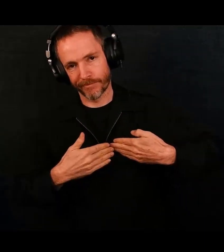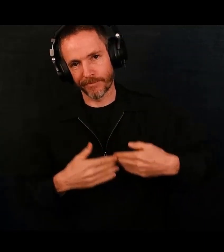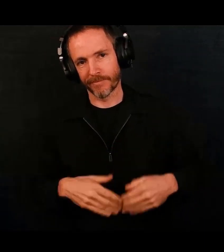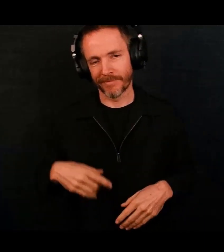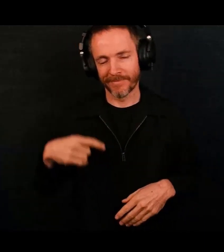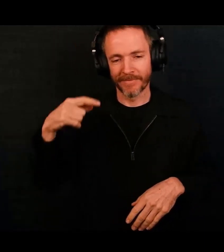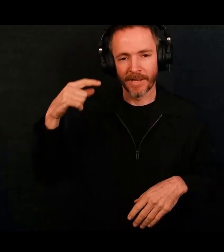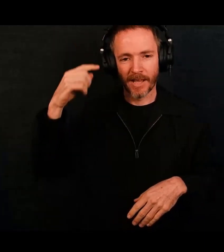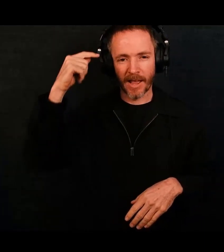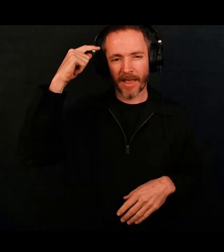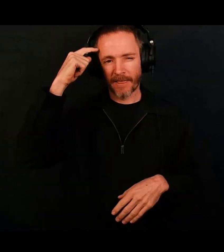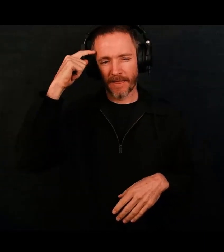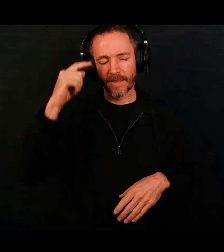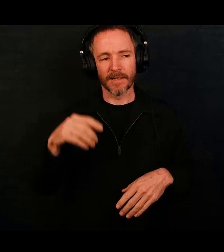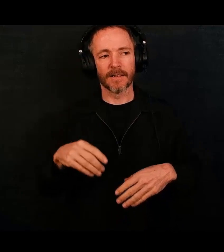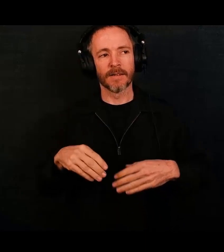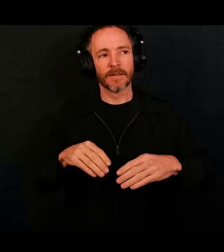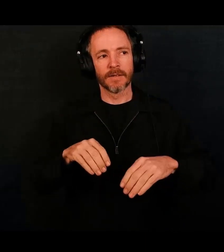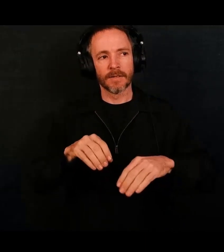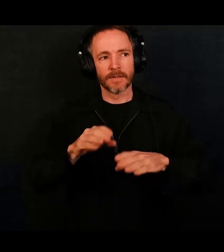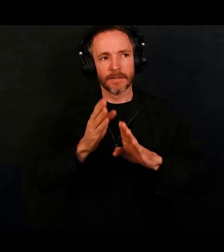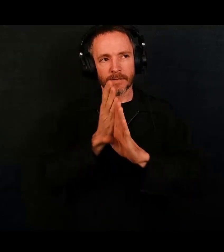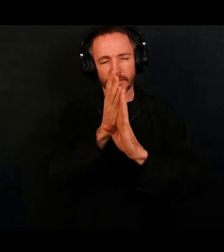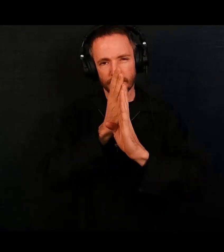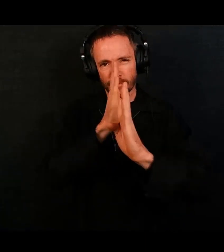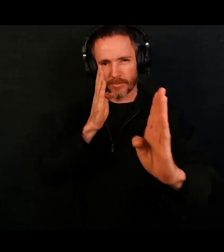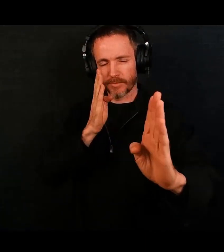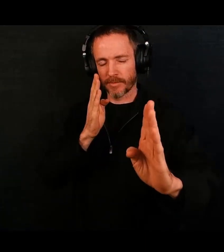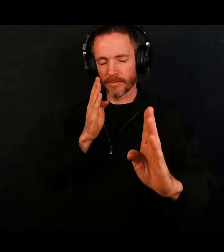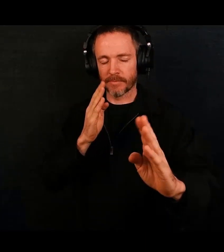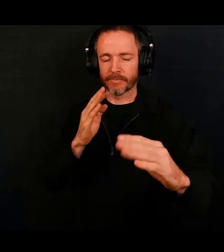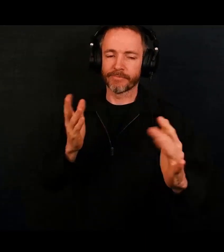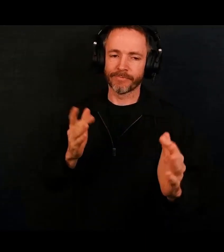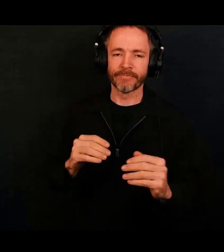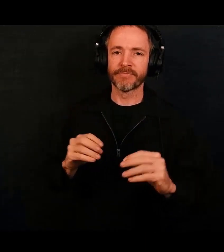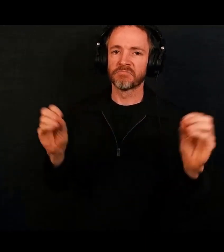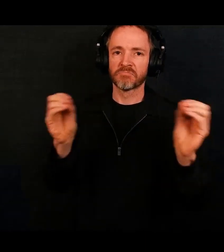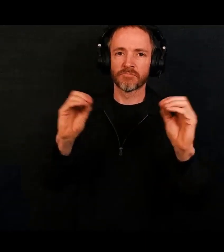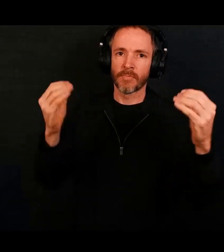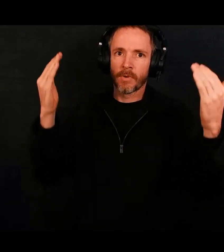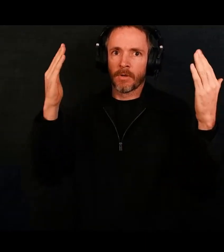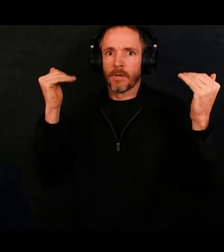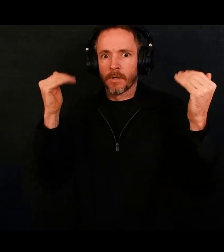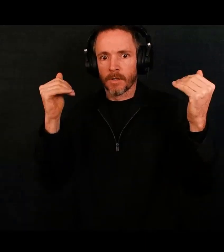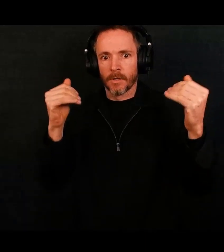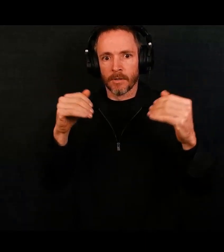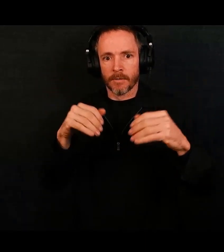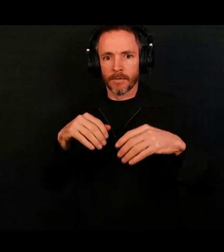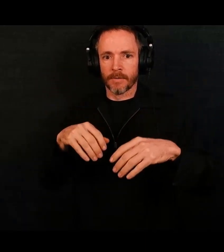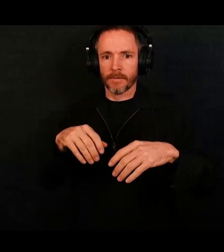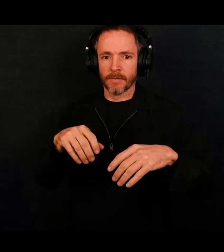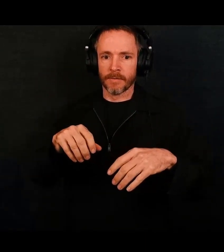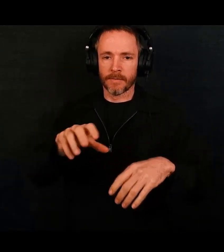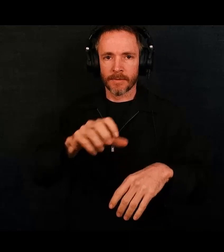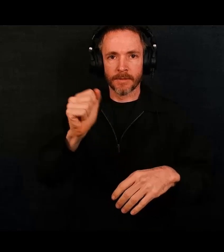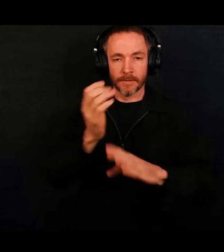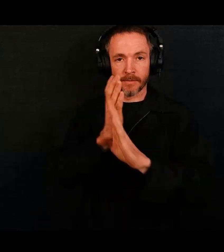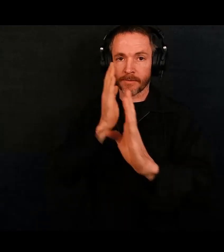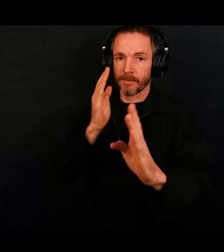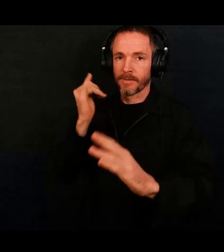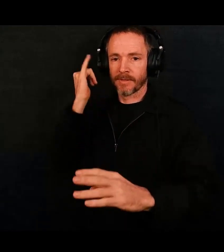help. There's no hope of getting it straight if this isn't straight. Also, the